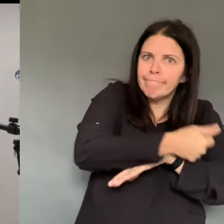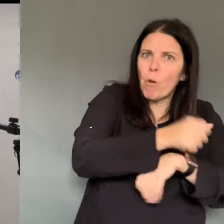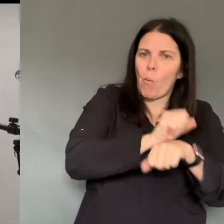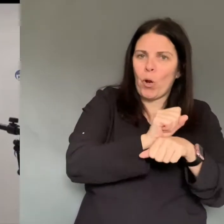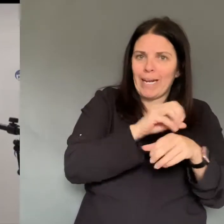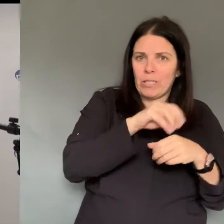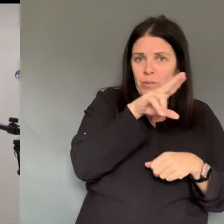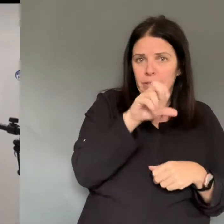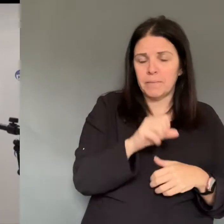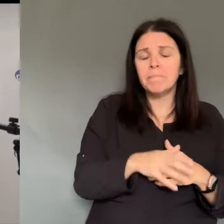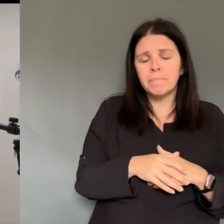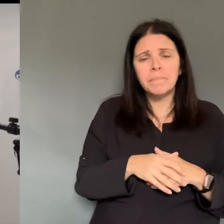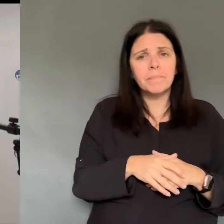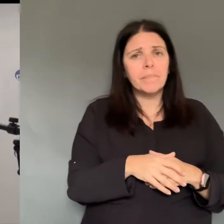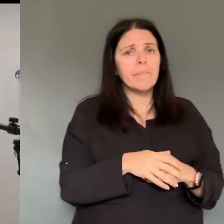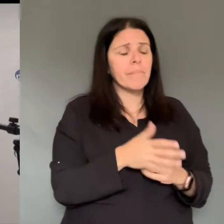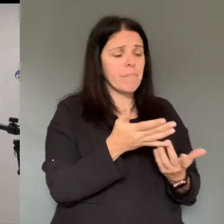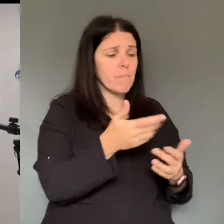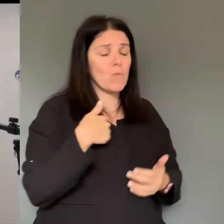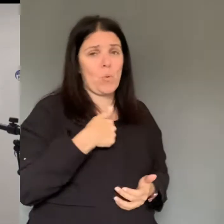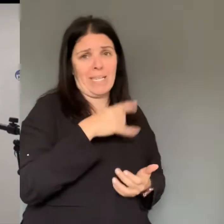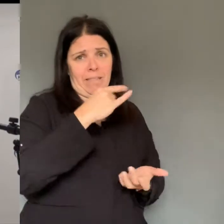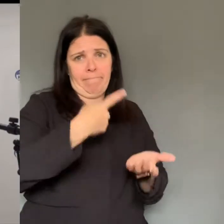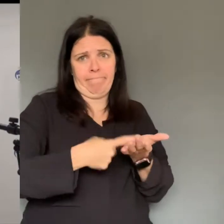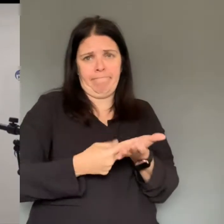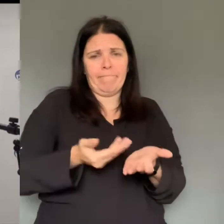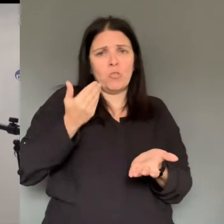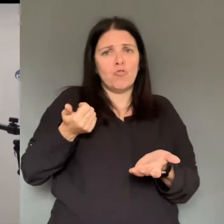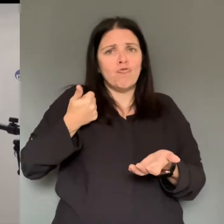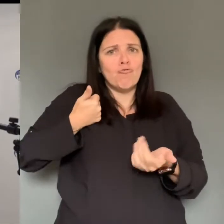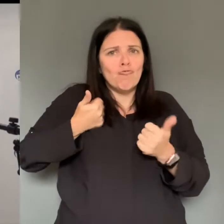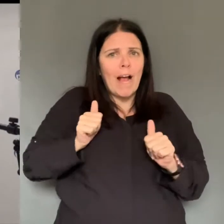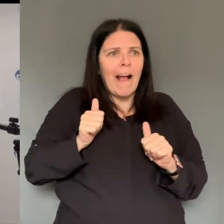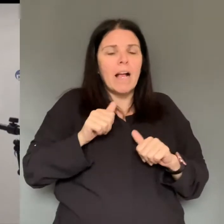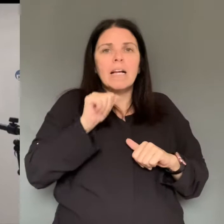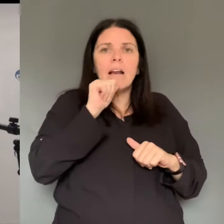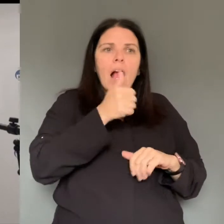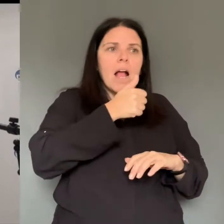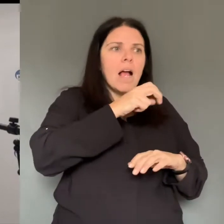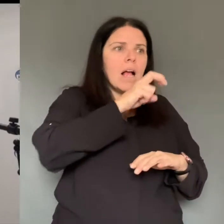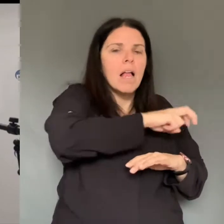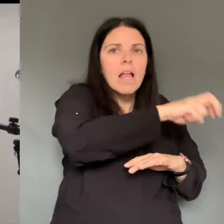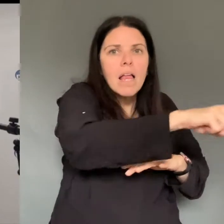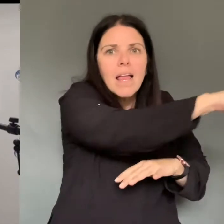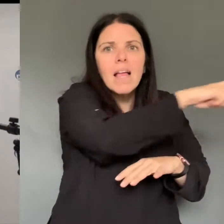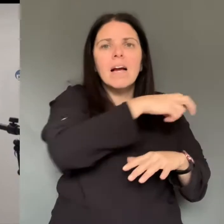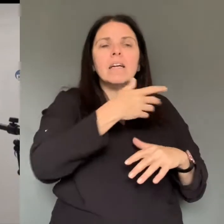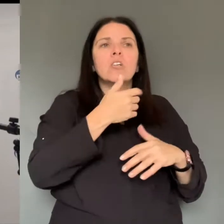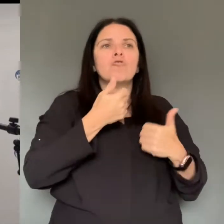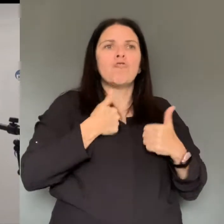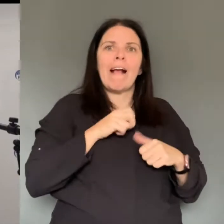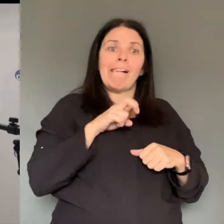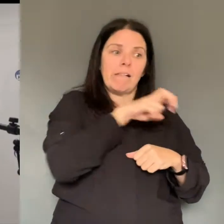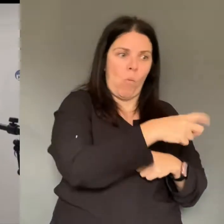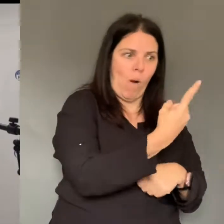They know the risk, what they're putting themselves into, but they have a professional obligation as well to go and serve those people. So there is no